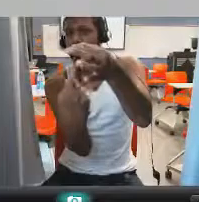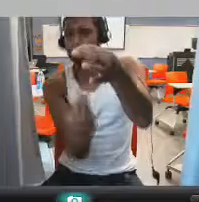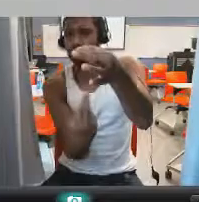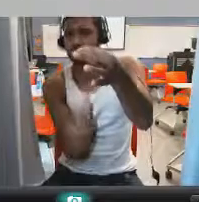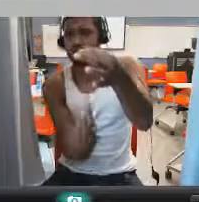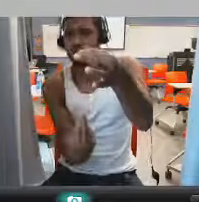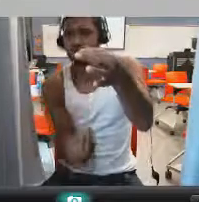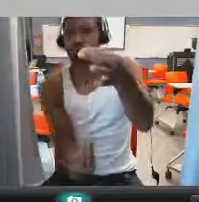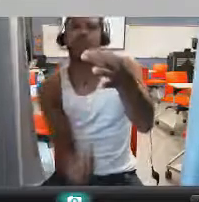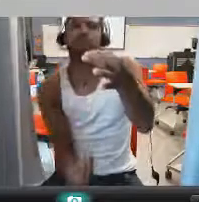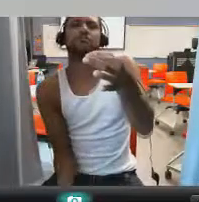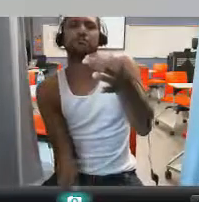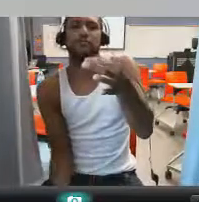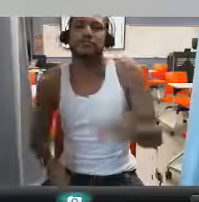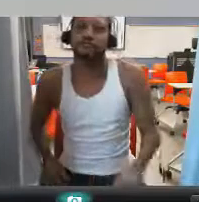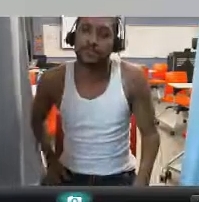magic trick or something like that.